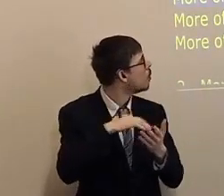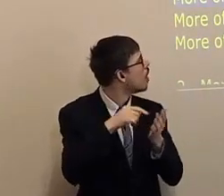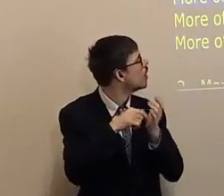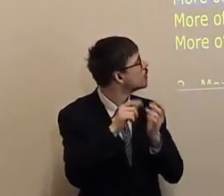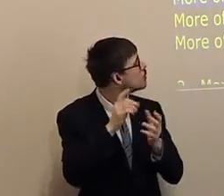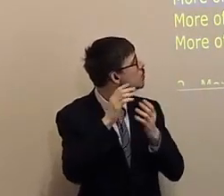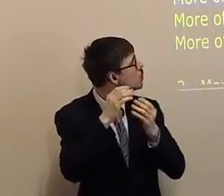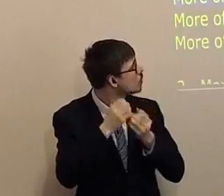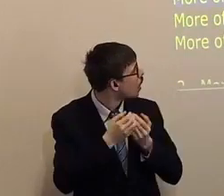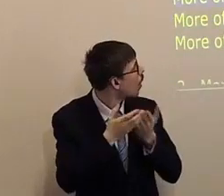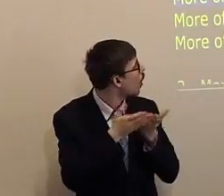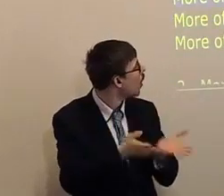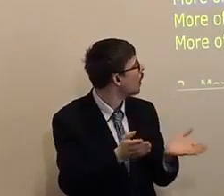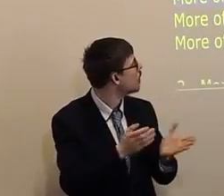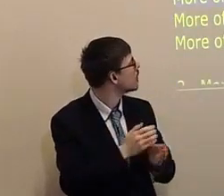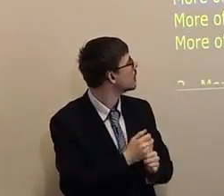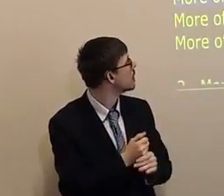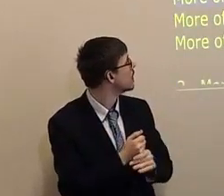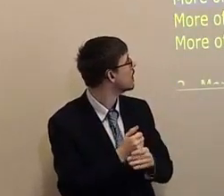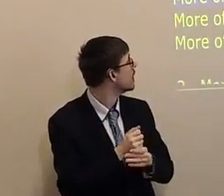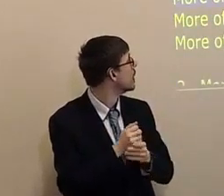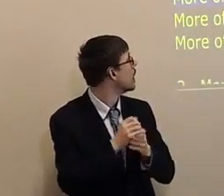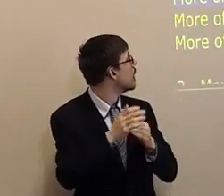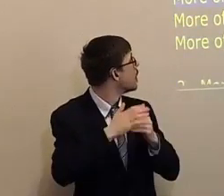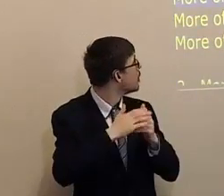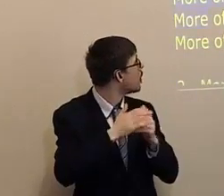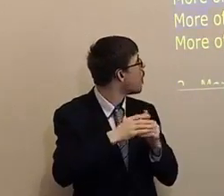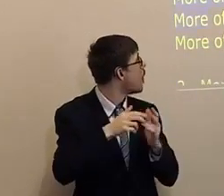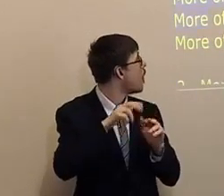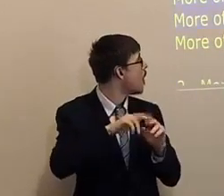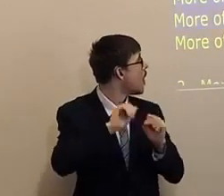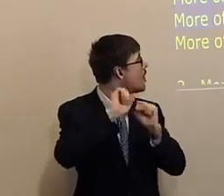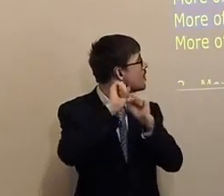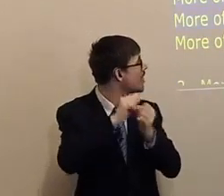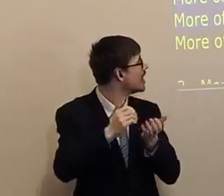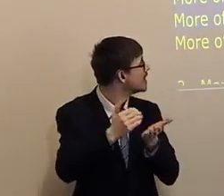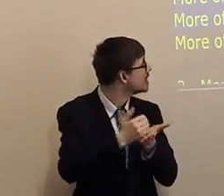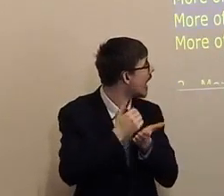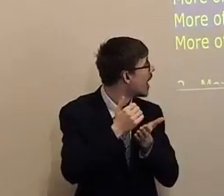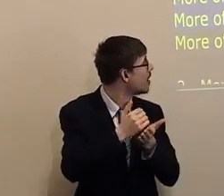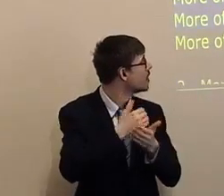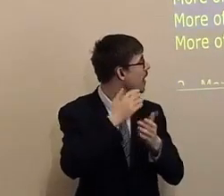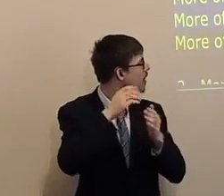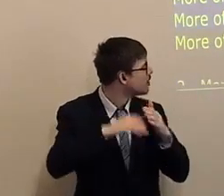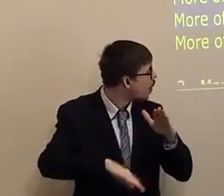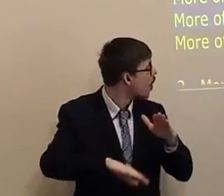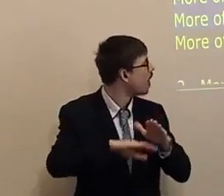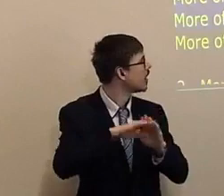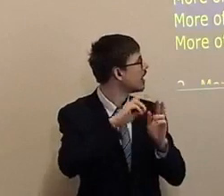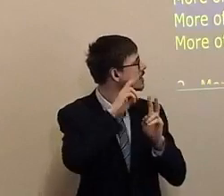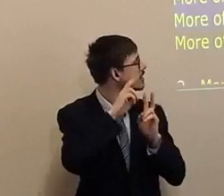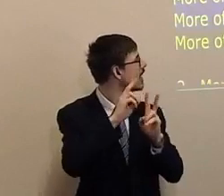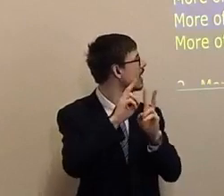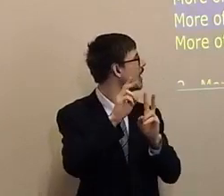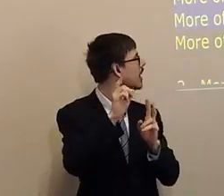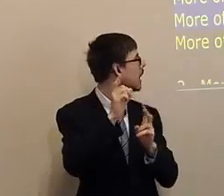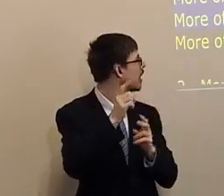I want to show. For his saving